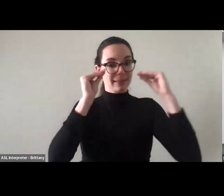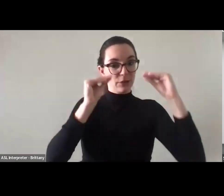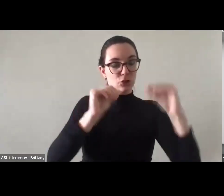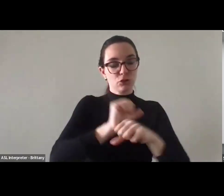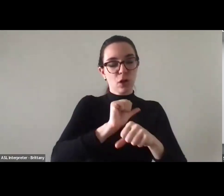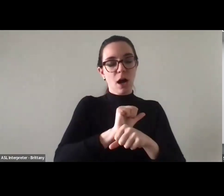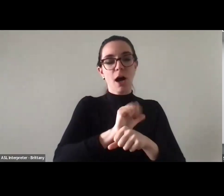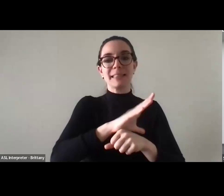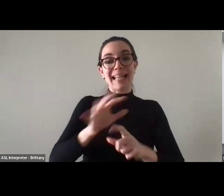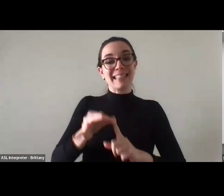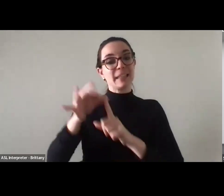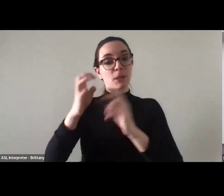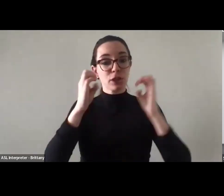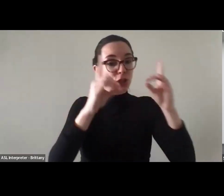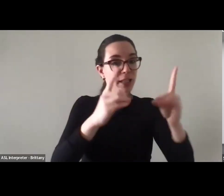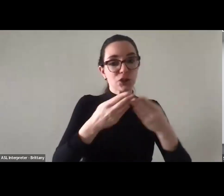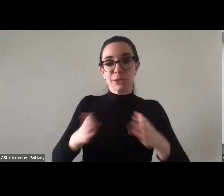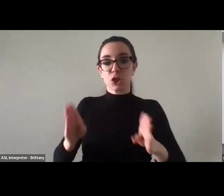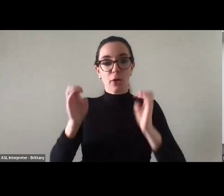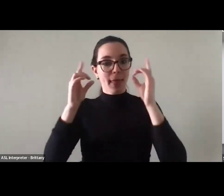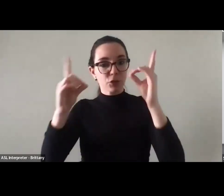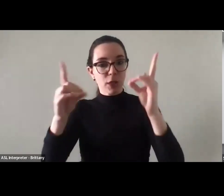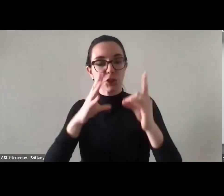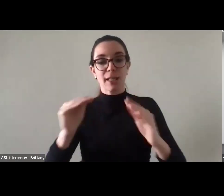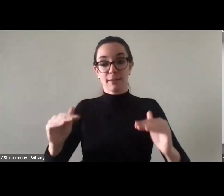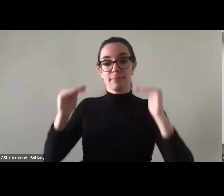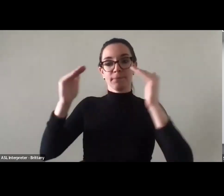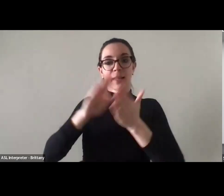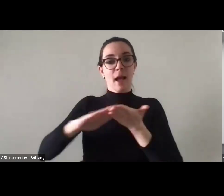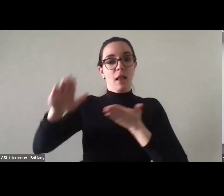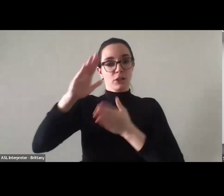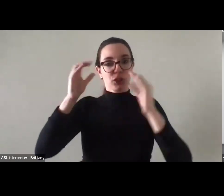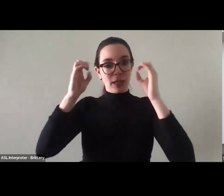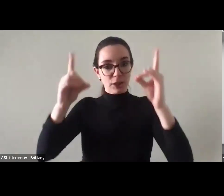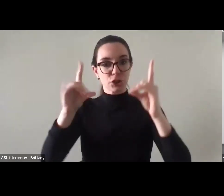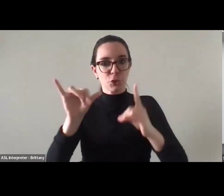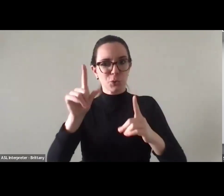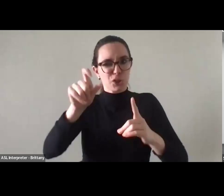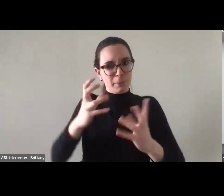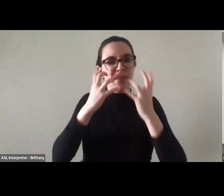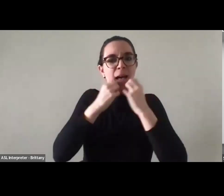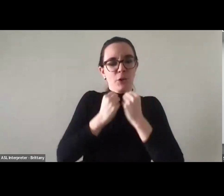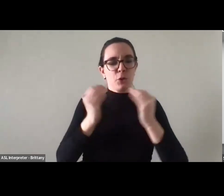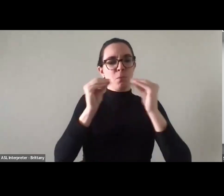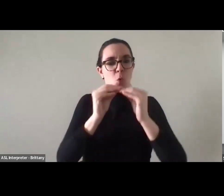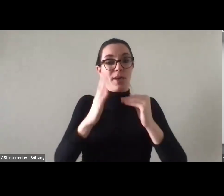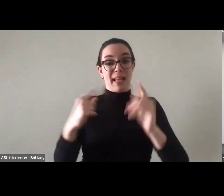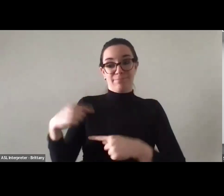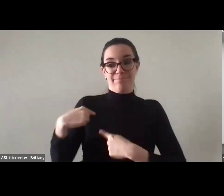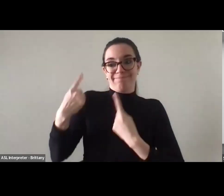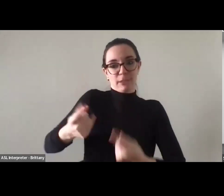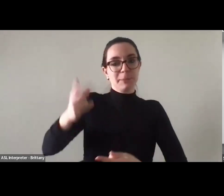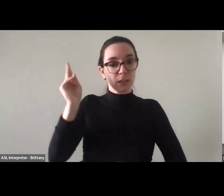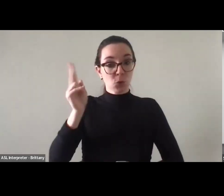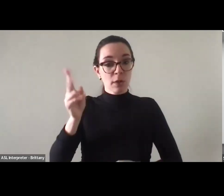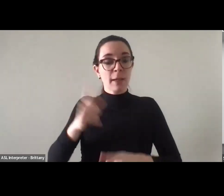special education, general education, and higher education. It should be valued more than it has been historically. But